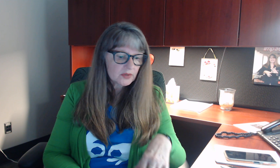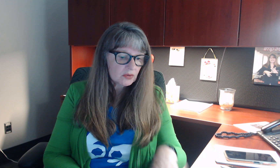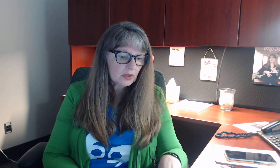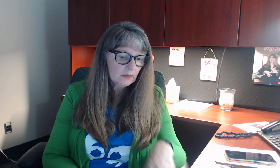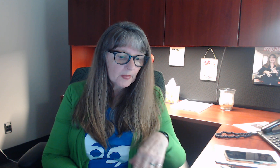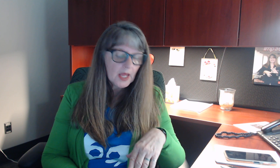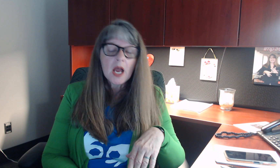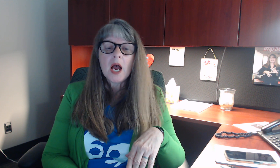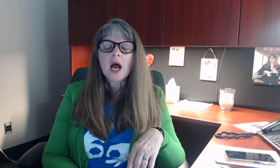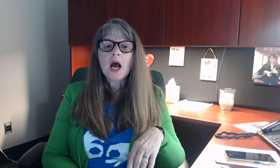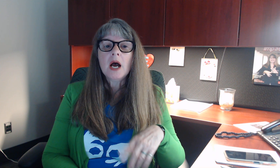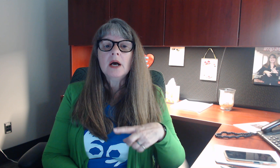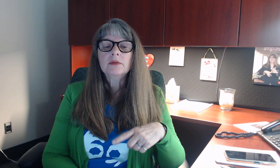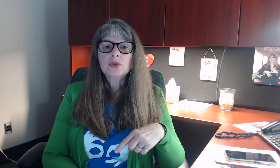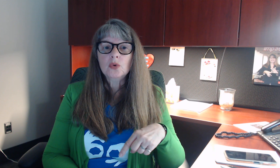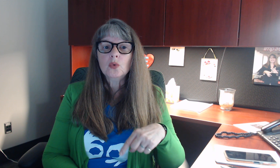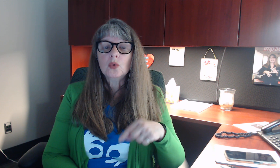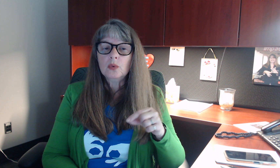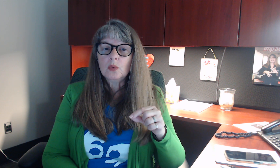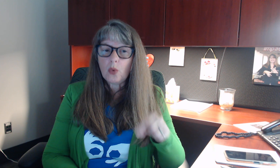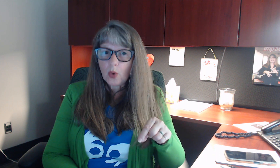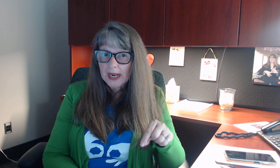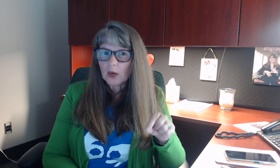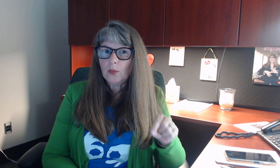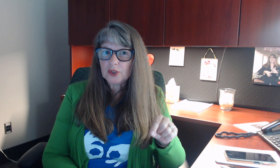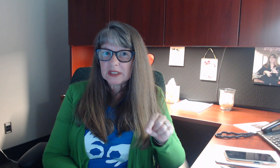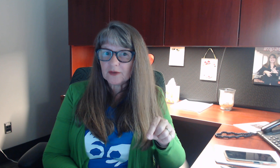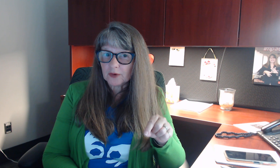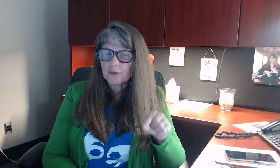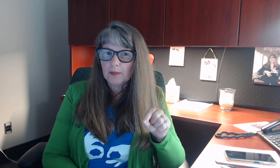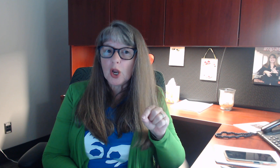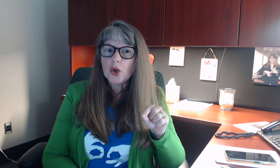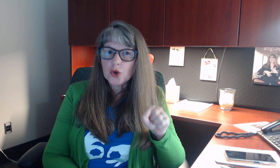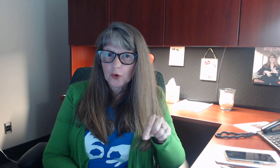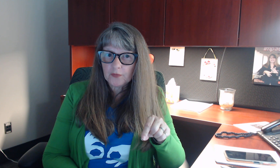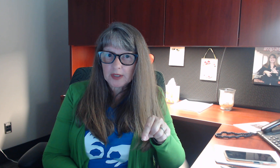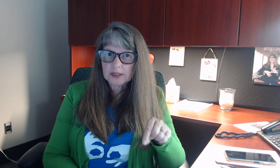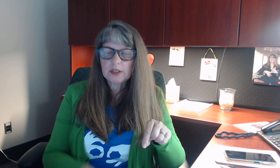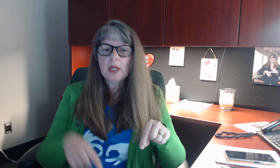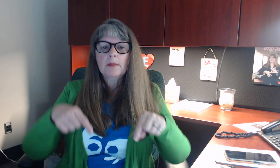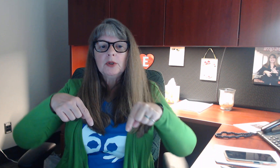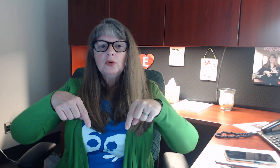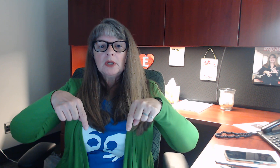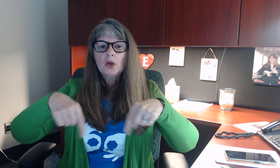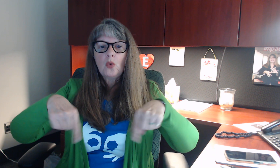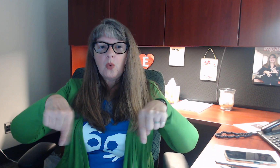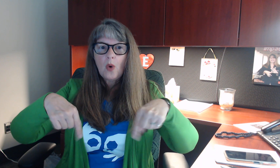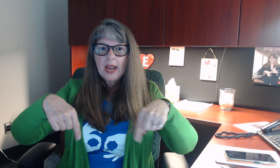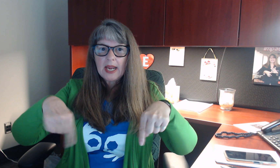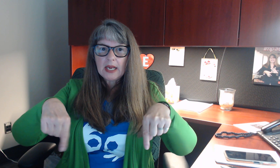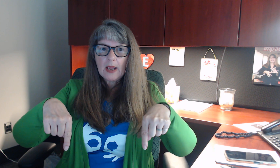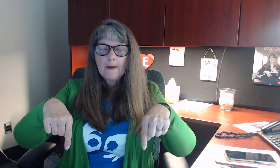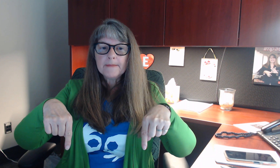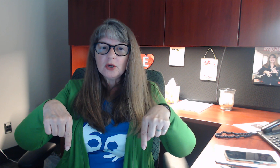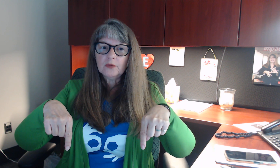struggle. To quake, which is different from nervous, but you can quake, but nervous